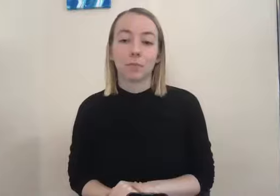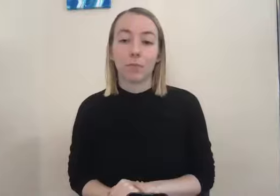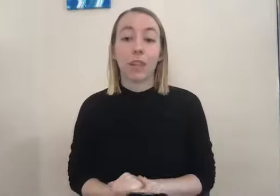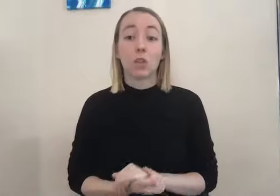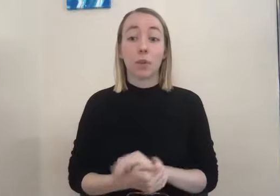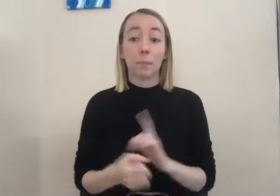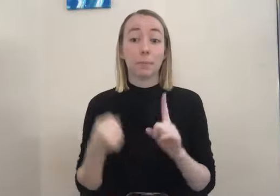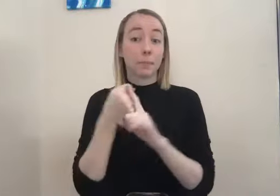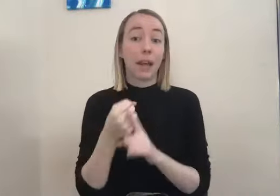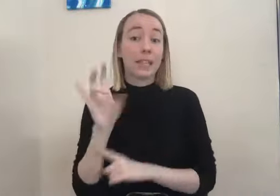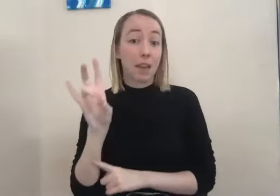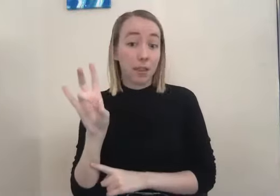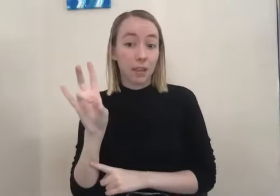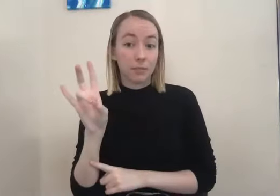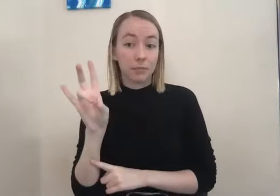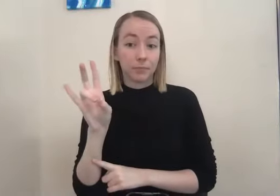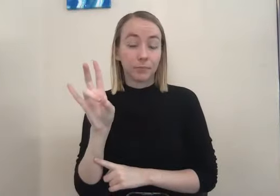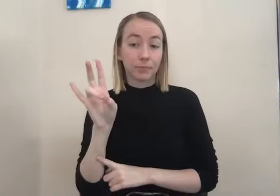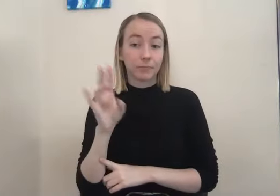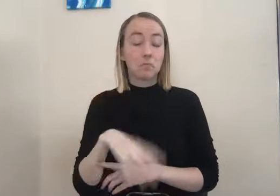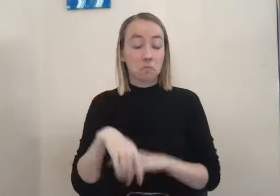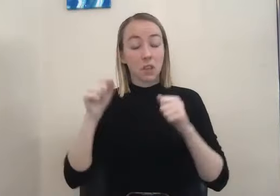I was entirely ready to get rid of all that